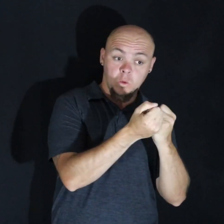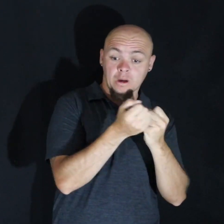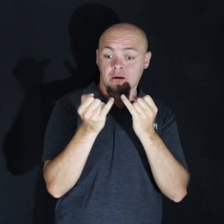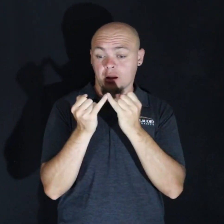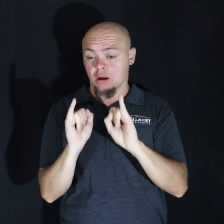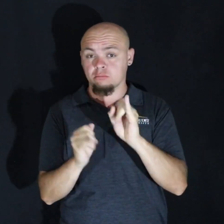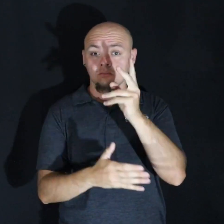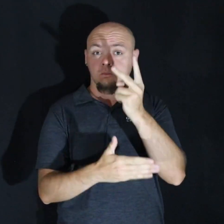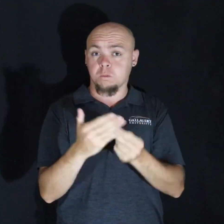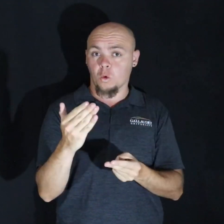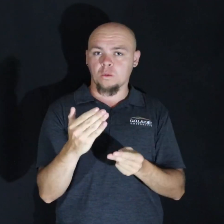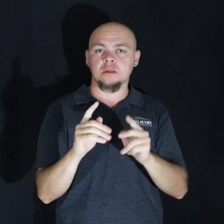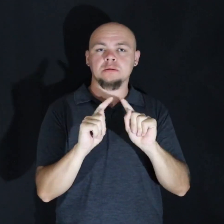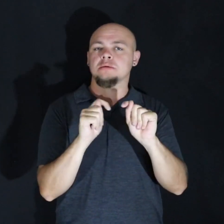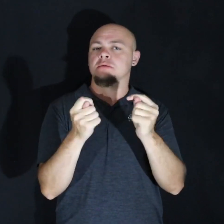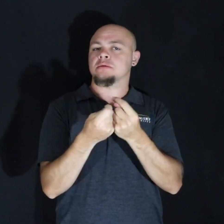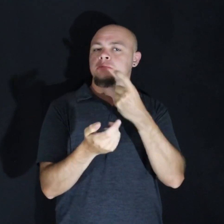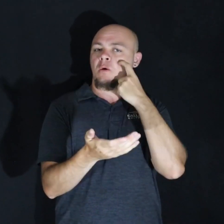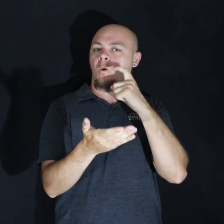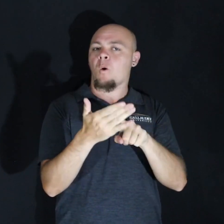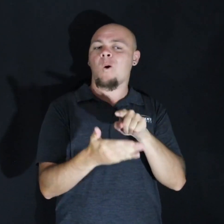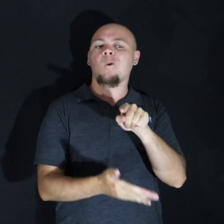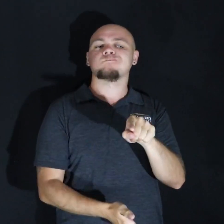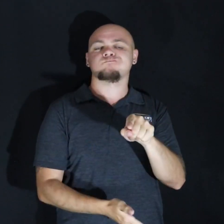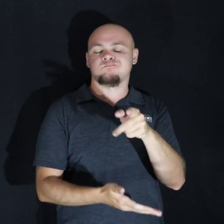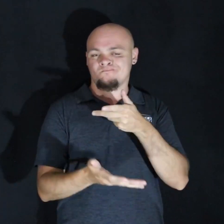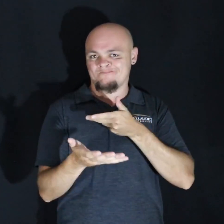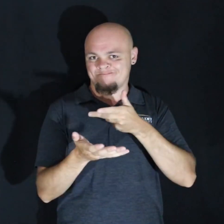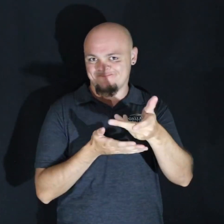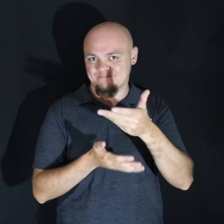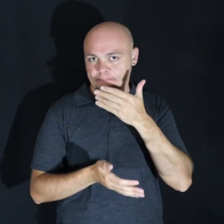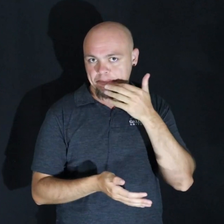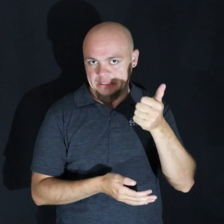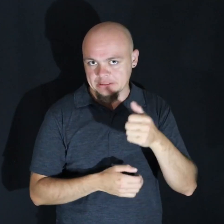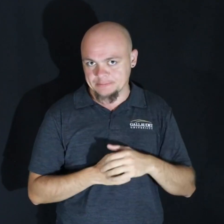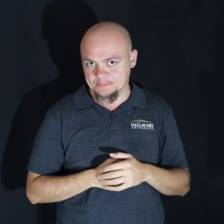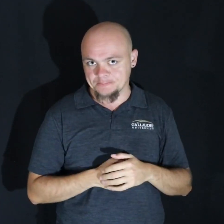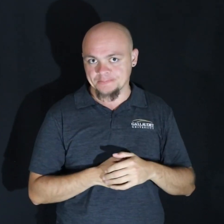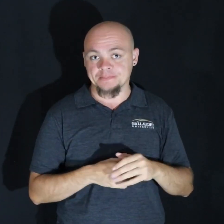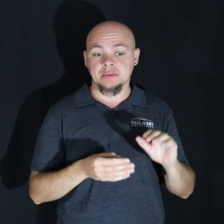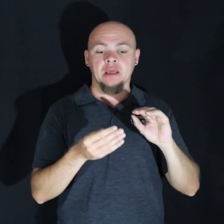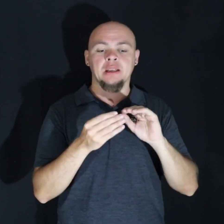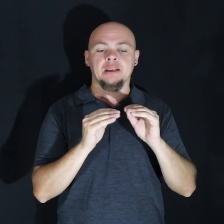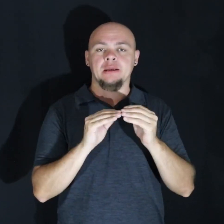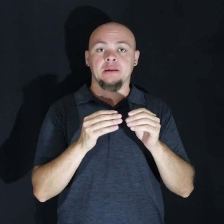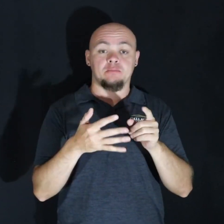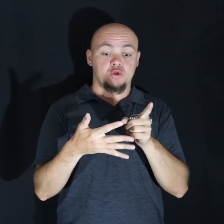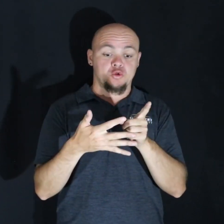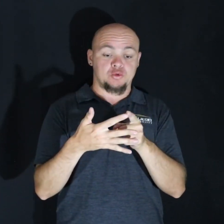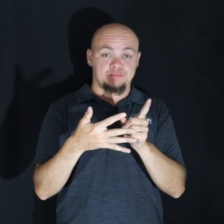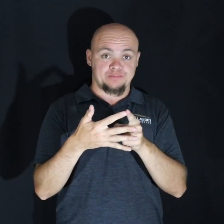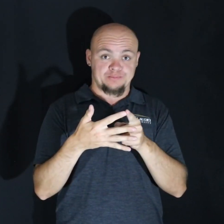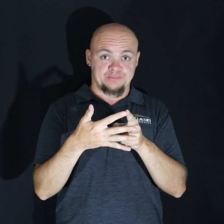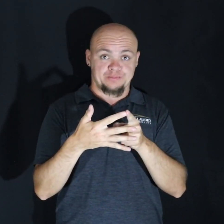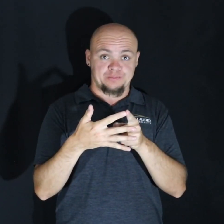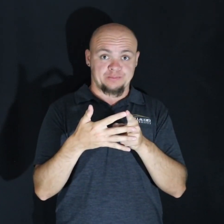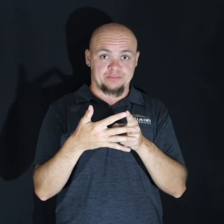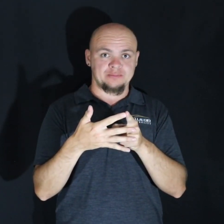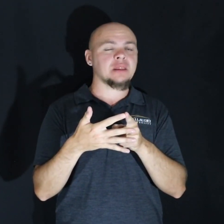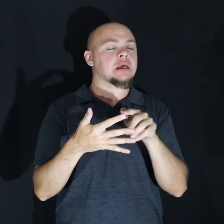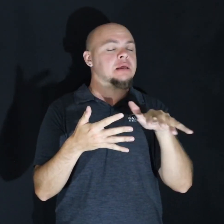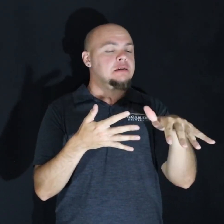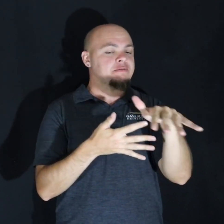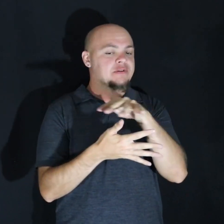autonomy, team members will find themselves most engaged. So number 2 is an environment of